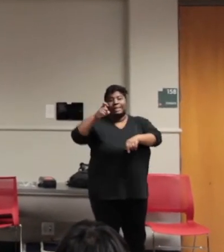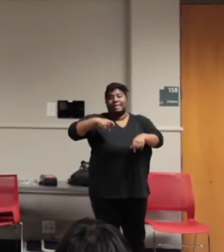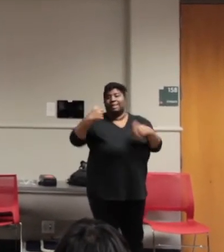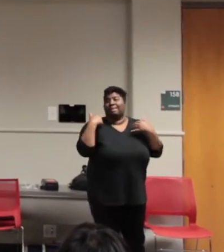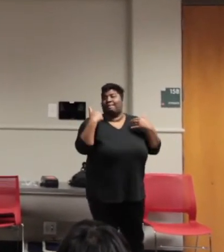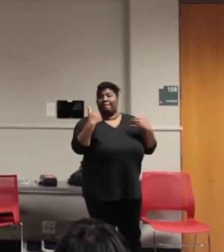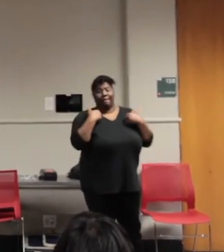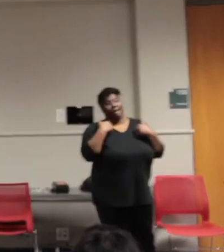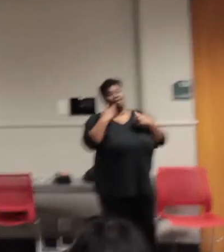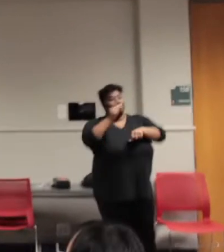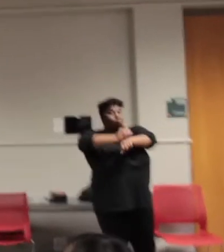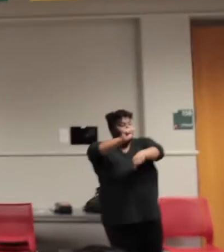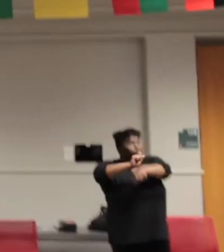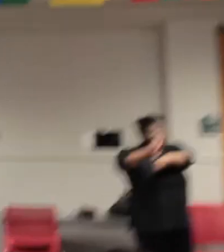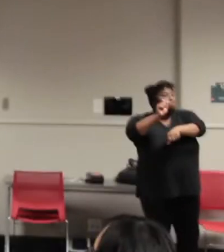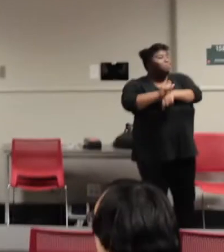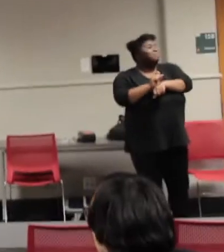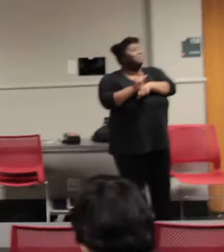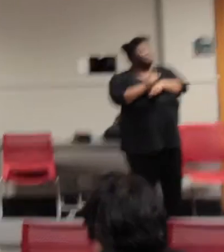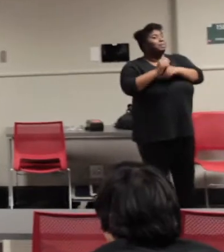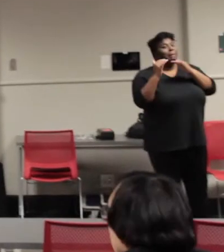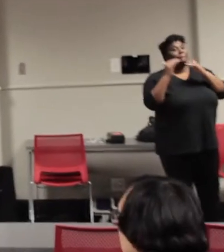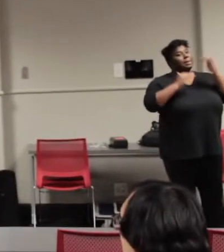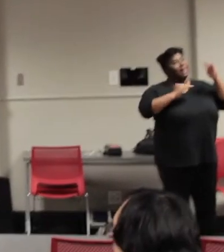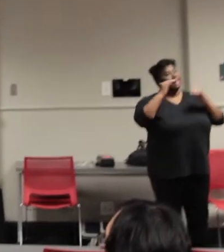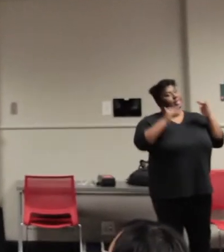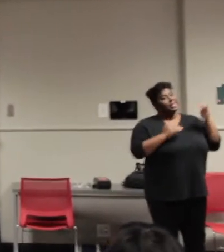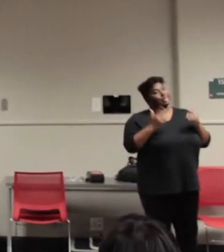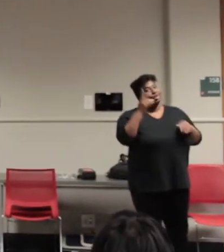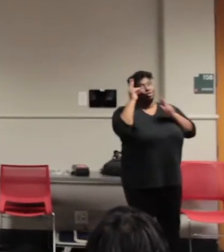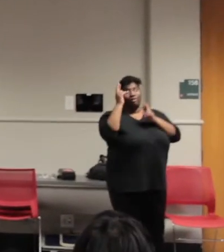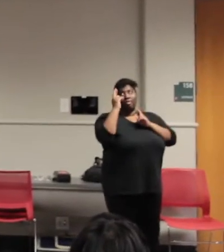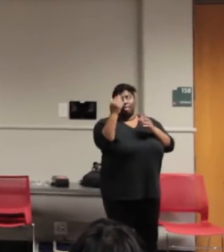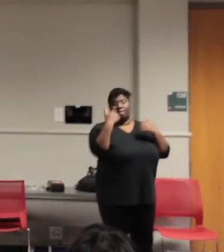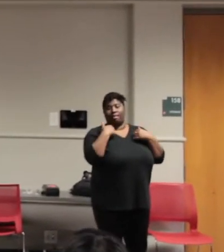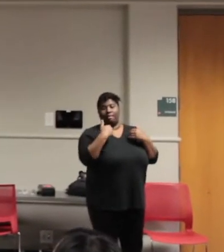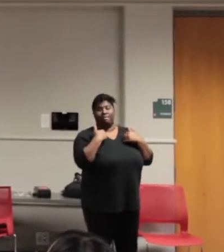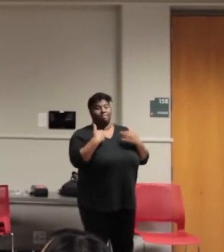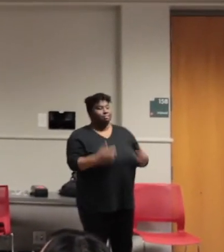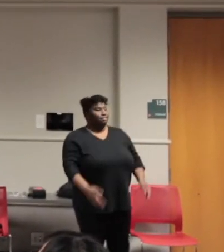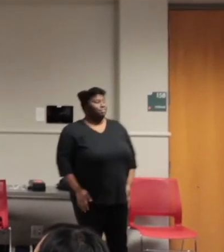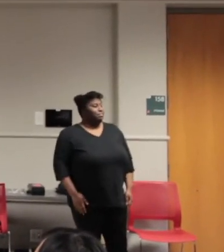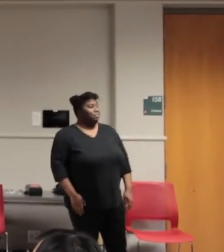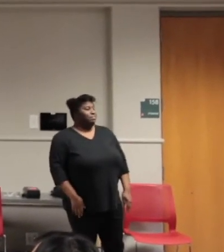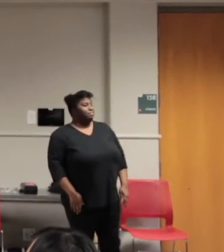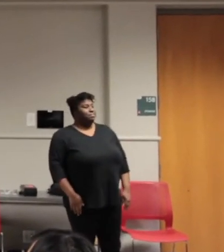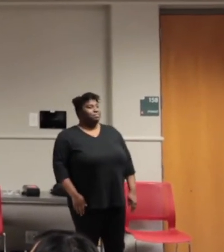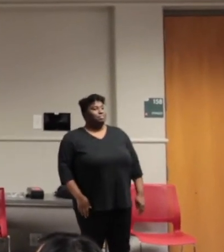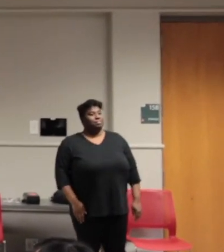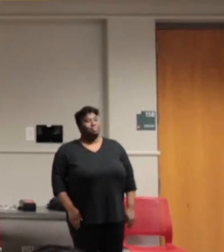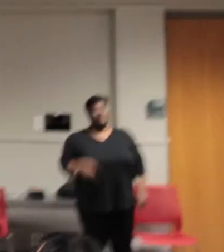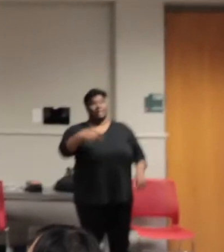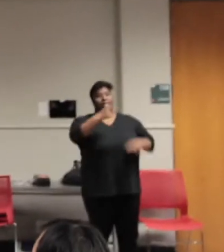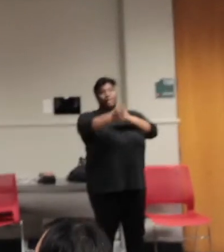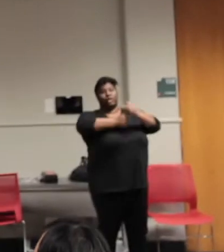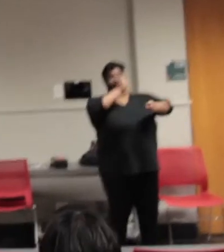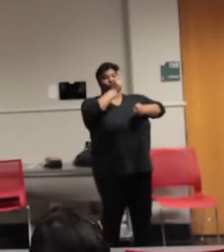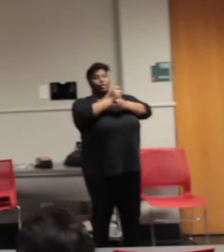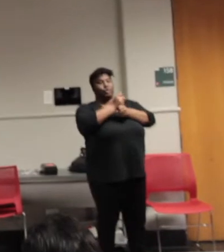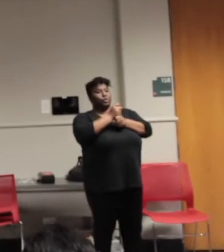and so this is kind of where everything meets this year.